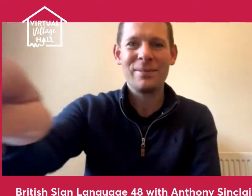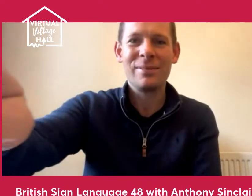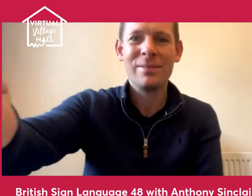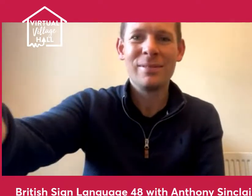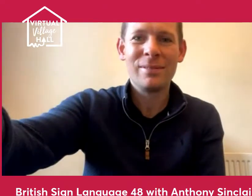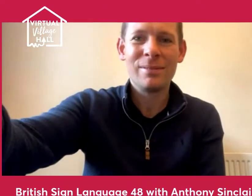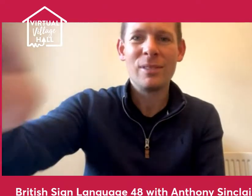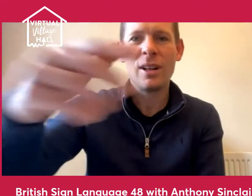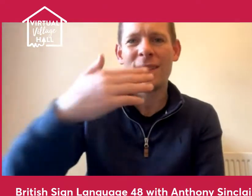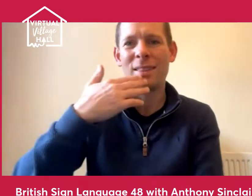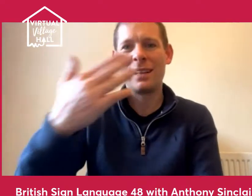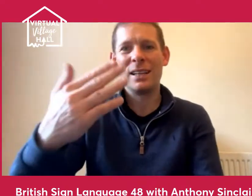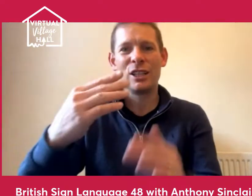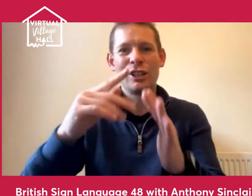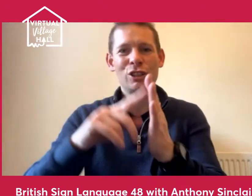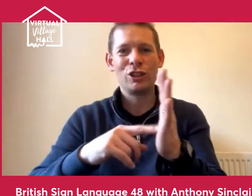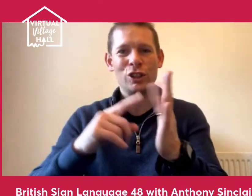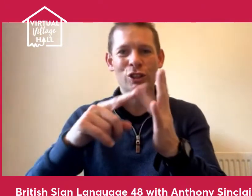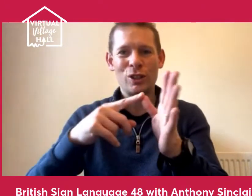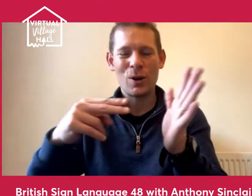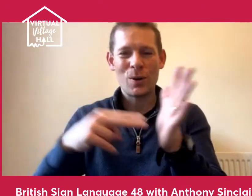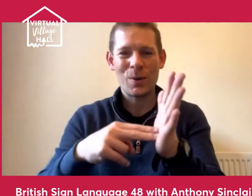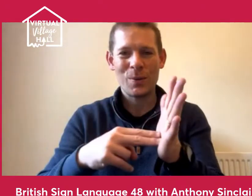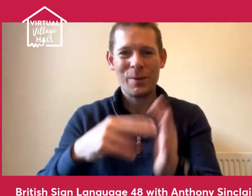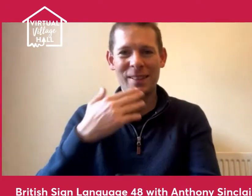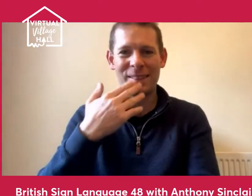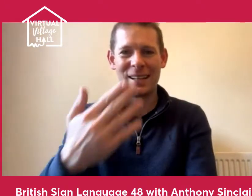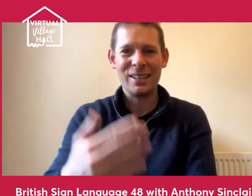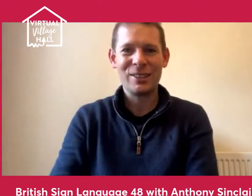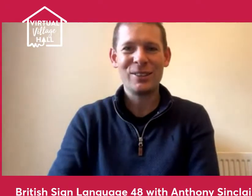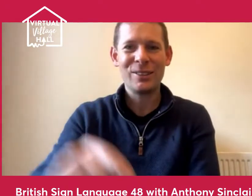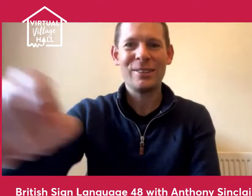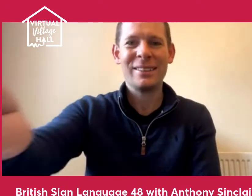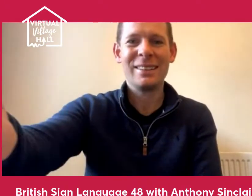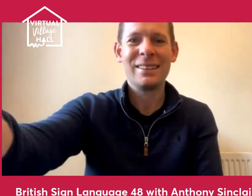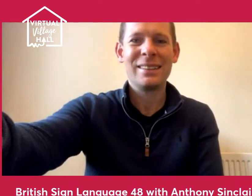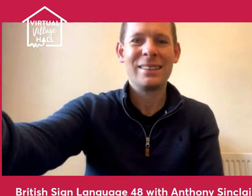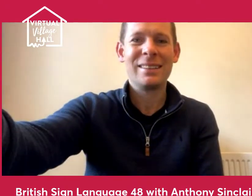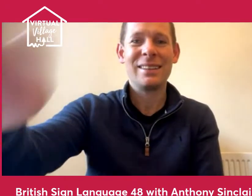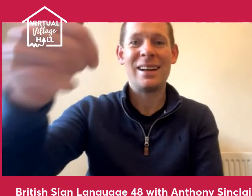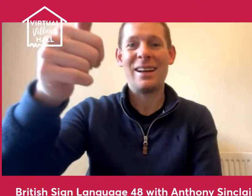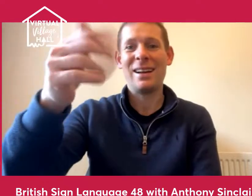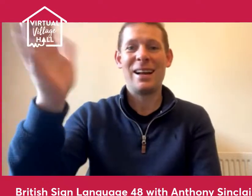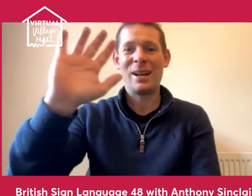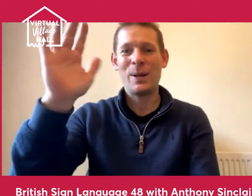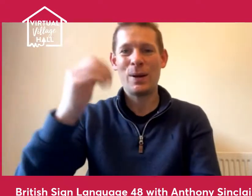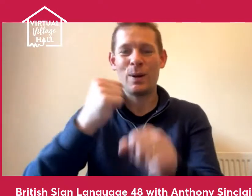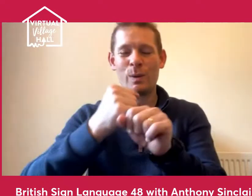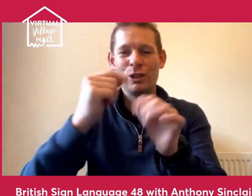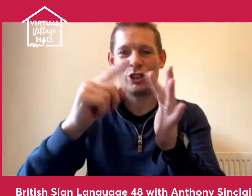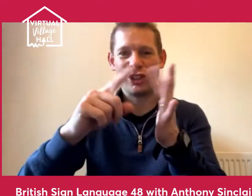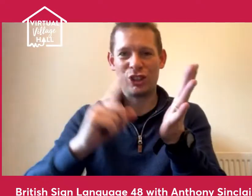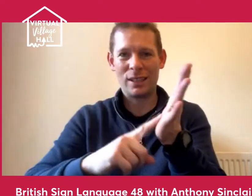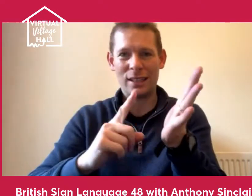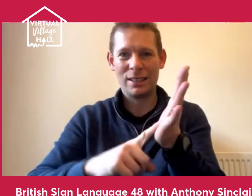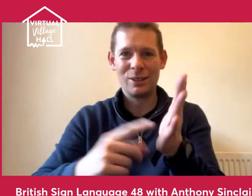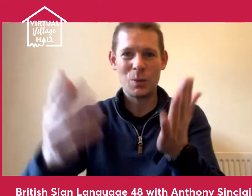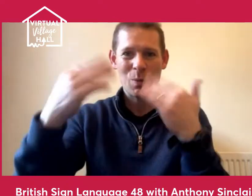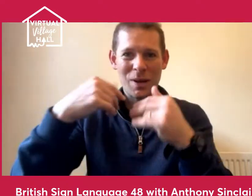No problem, Diane. That's fine. You can catch up later. And Joan, thank you for your lovely comment. And good